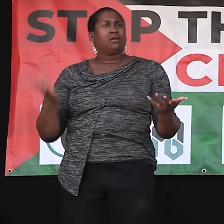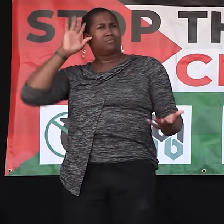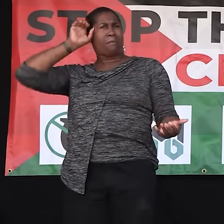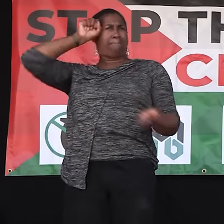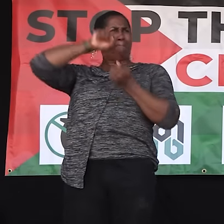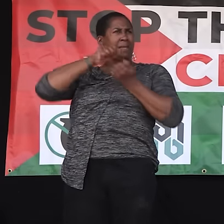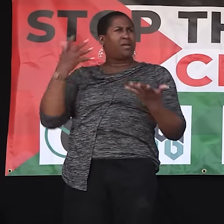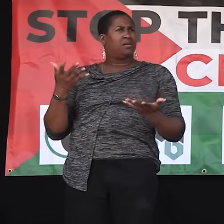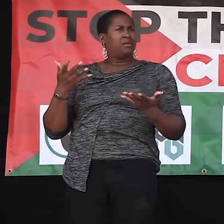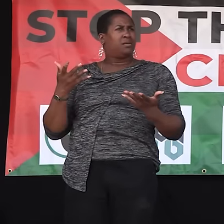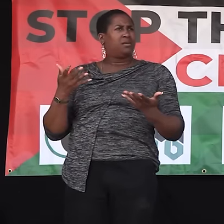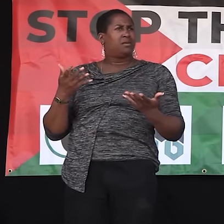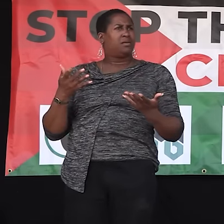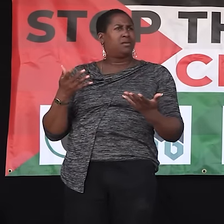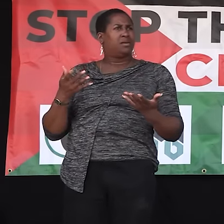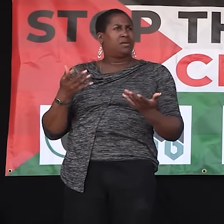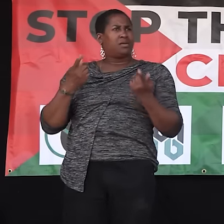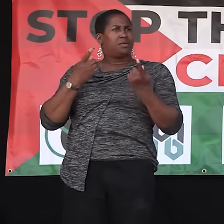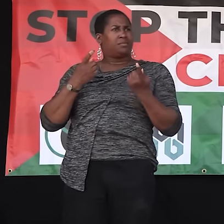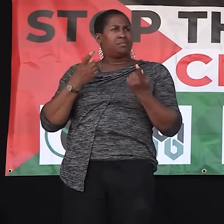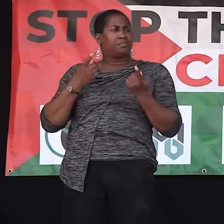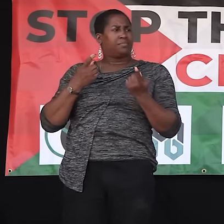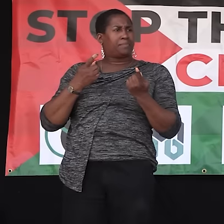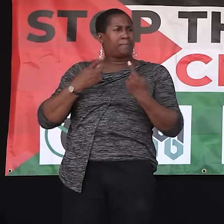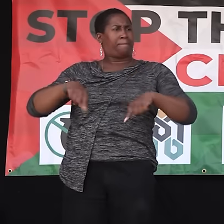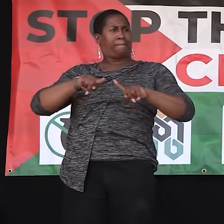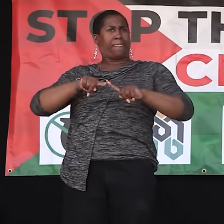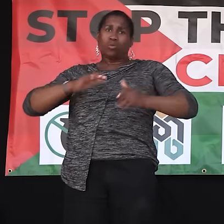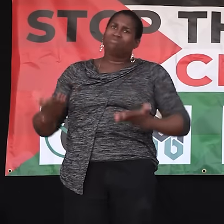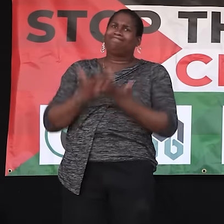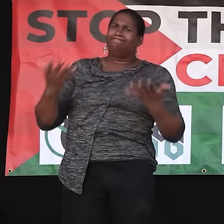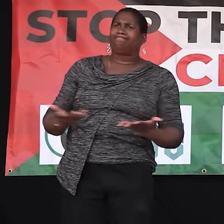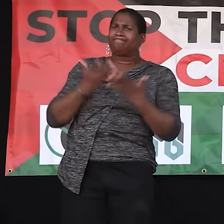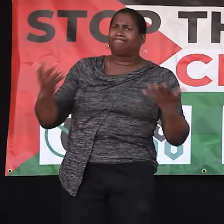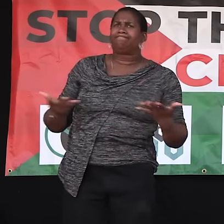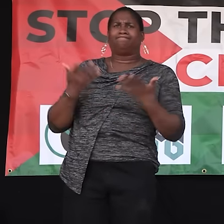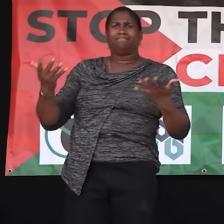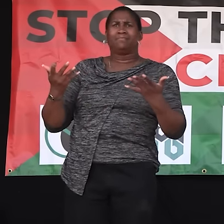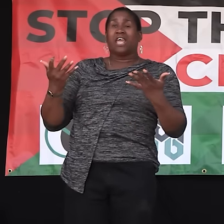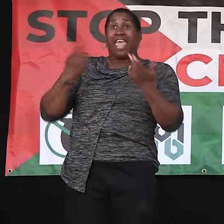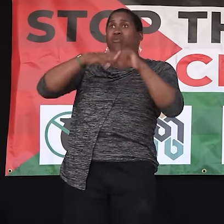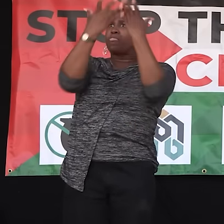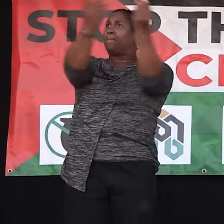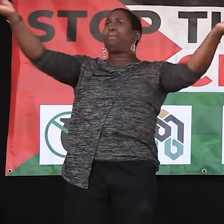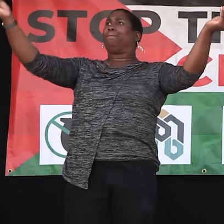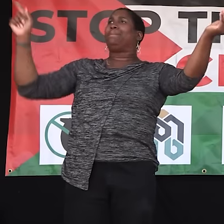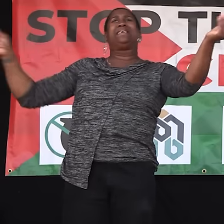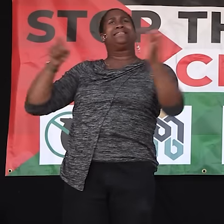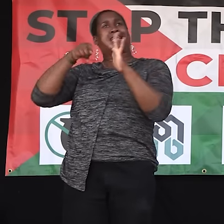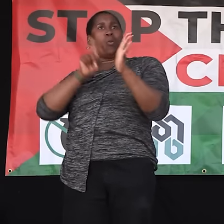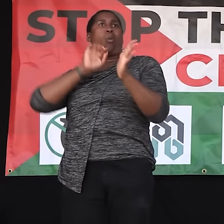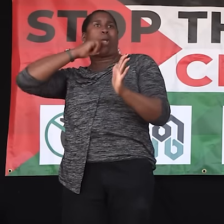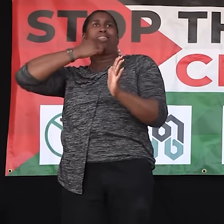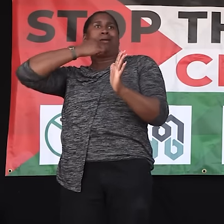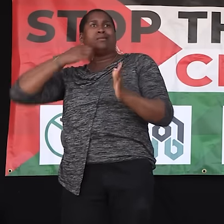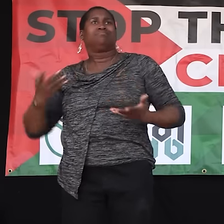remember, only us going away will encourage Israel to continue with the genocide. And remember,